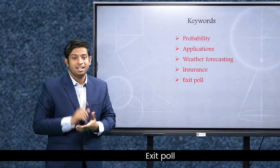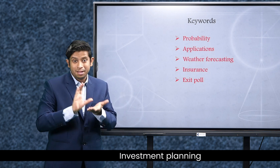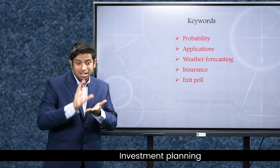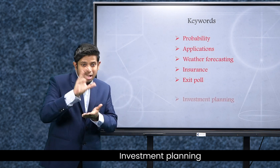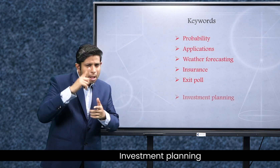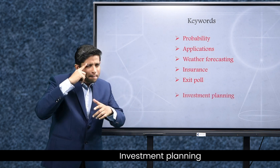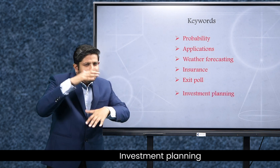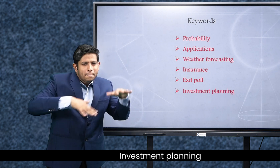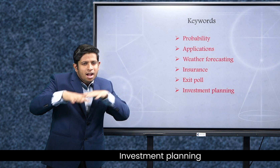investment planning.